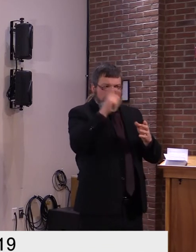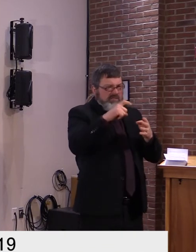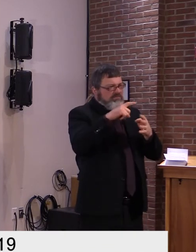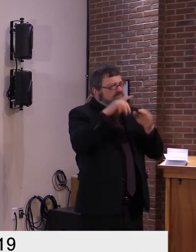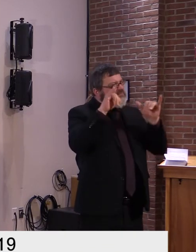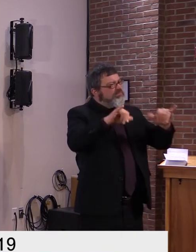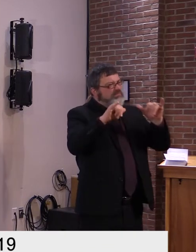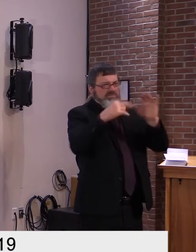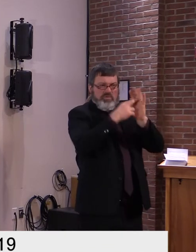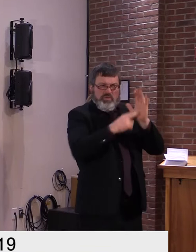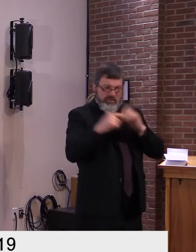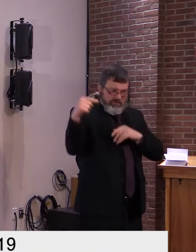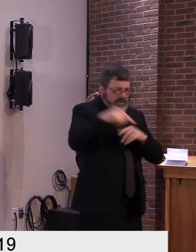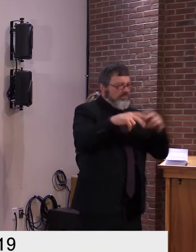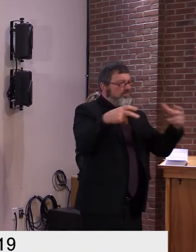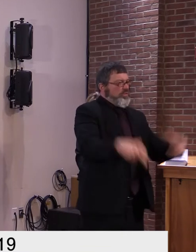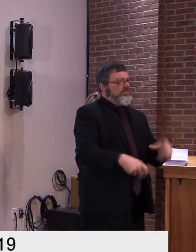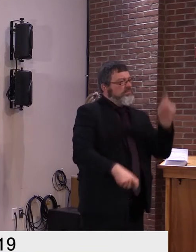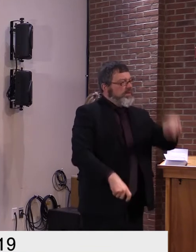Great, thank you very